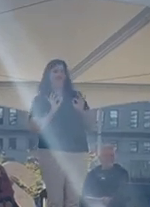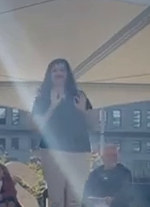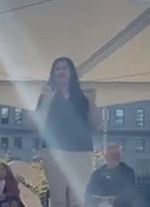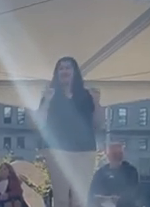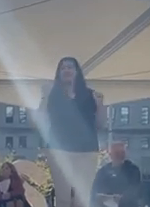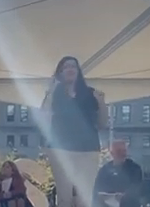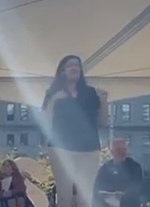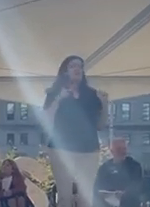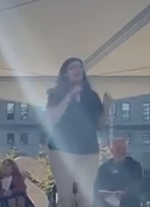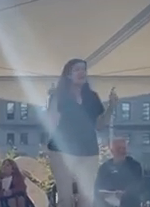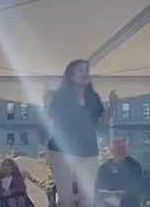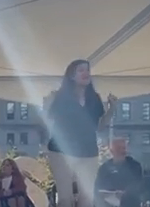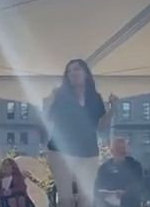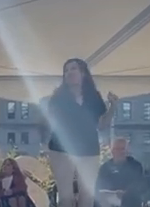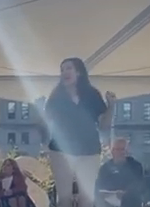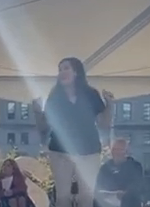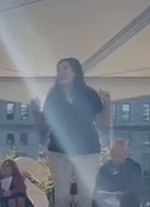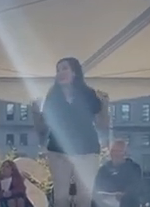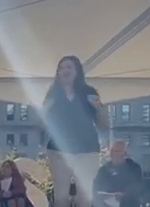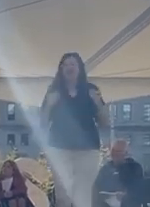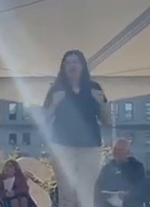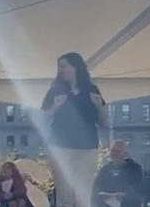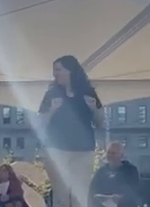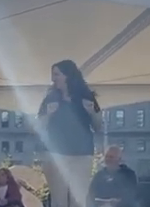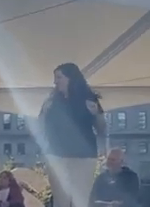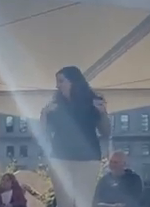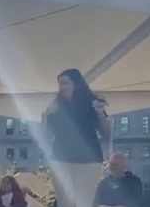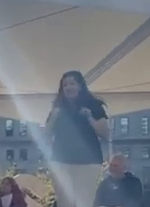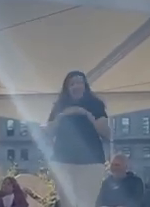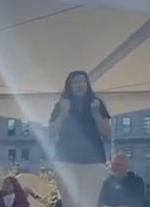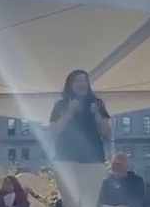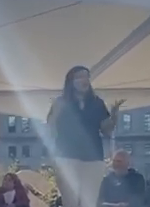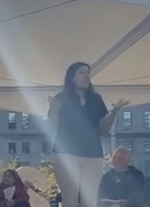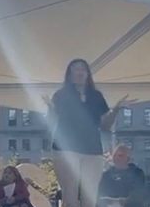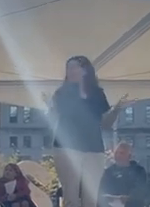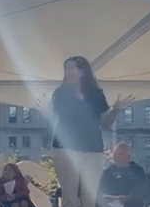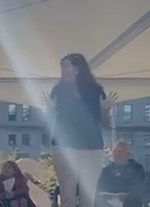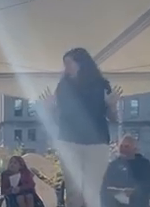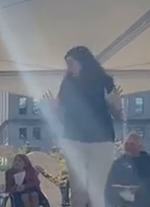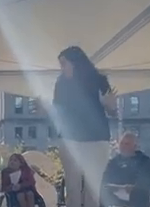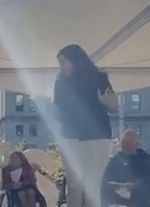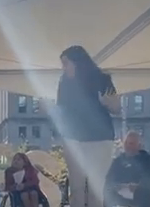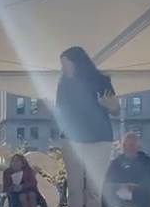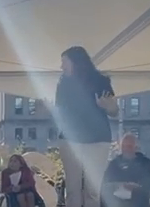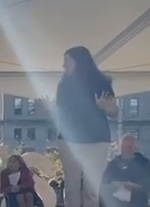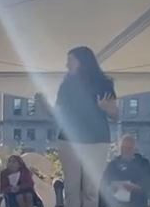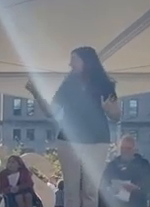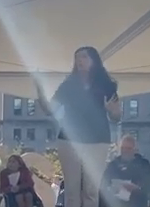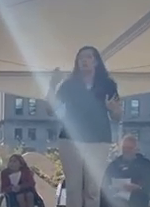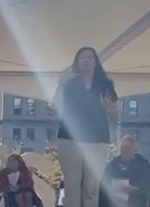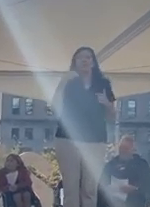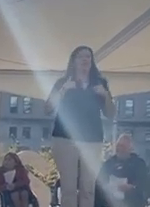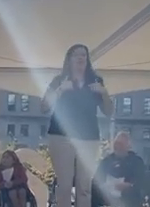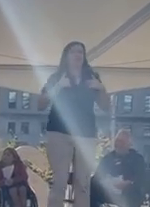Can you hear me, everybody? Yes. Tear everything up, y'all. 100%